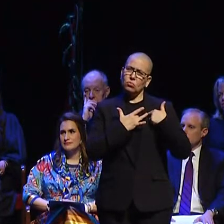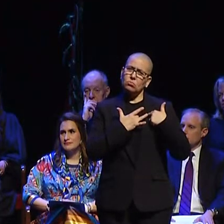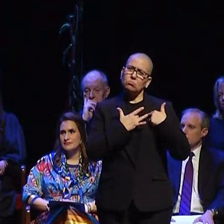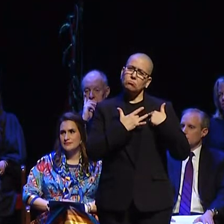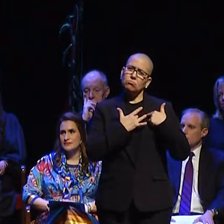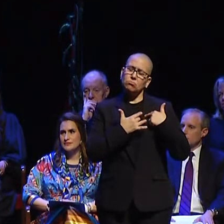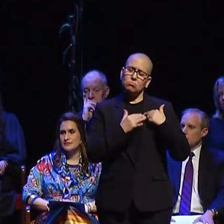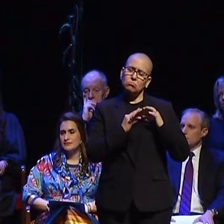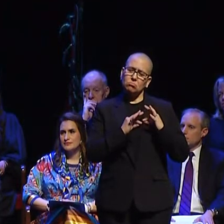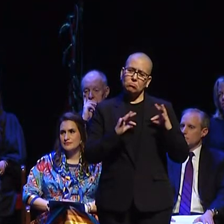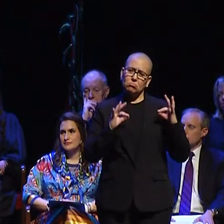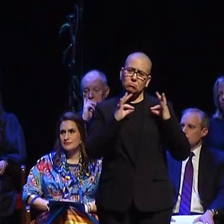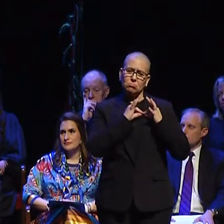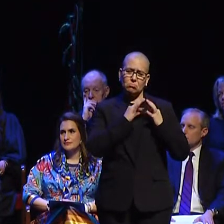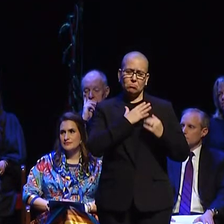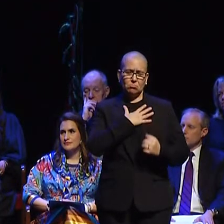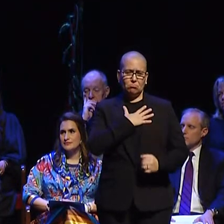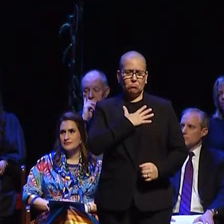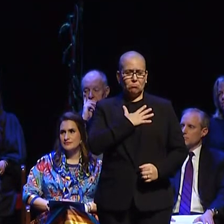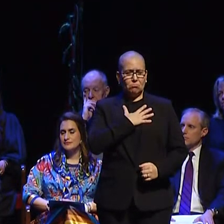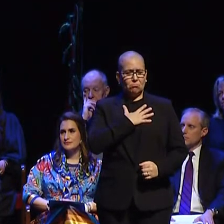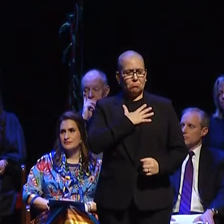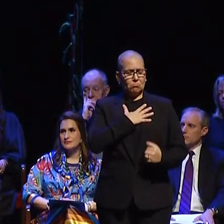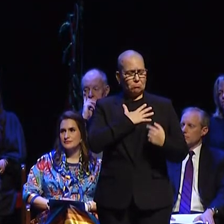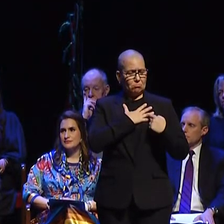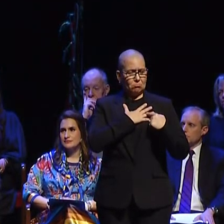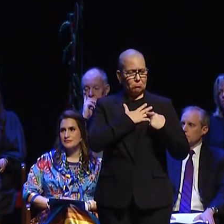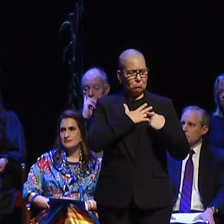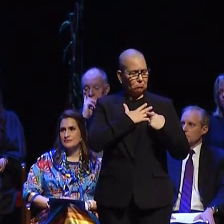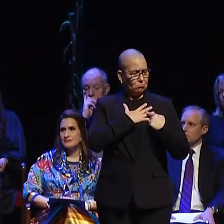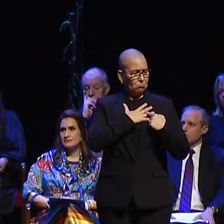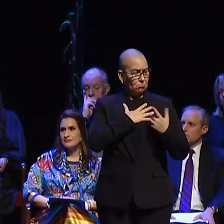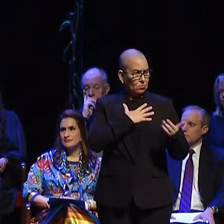And further, he says, wealth is in the heart,